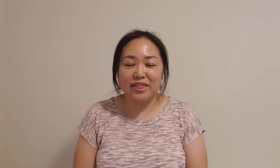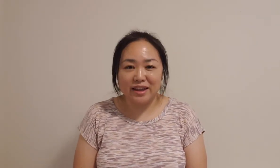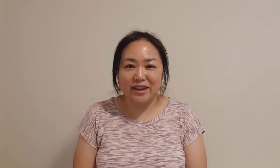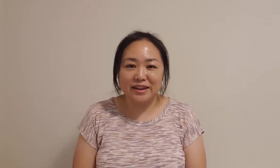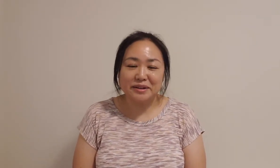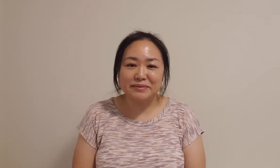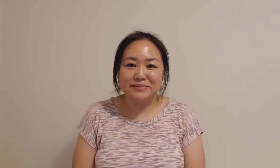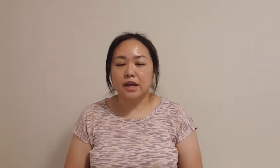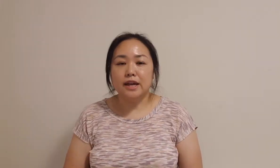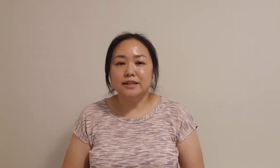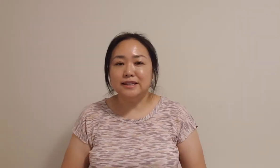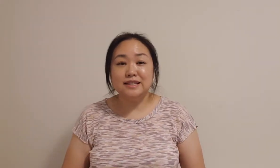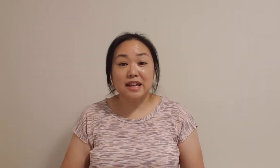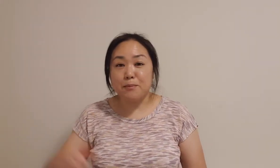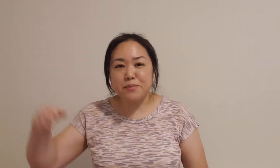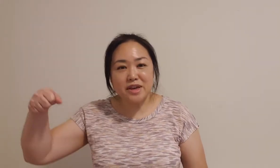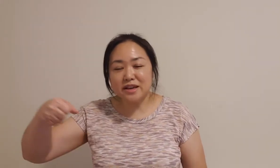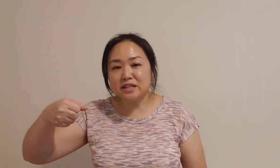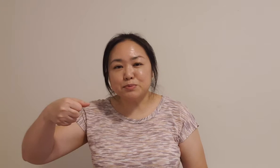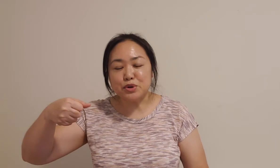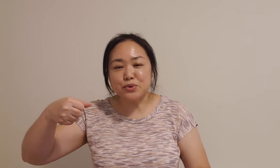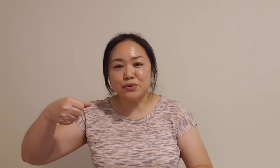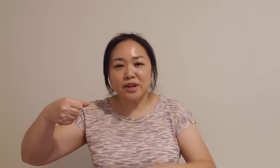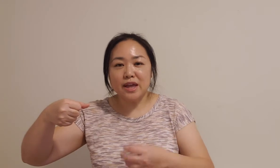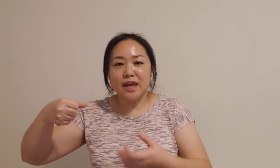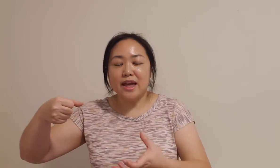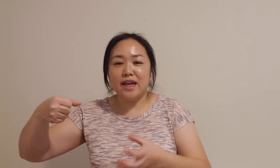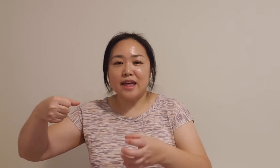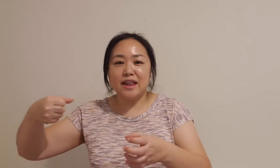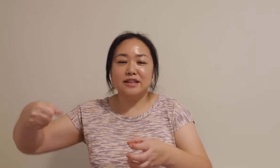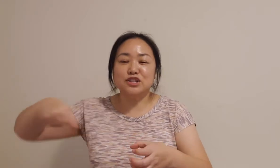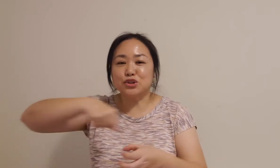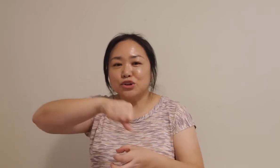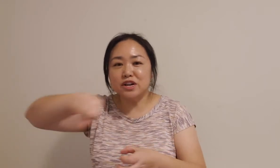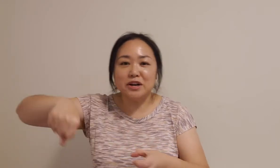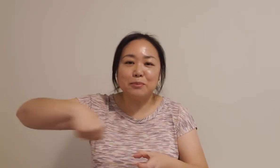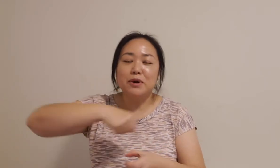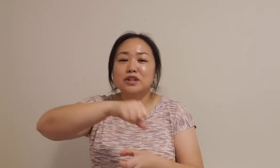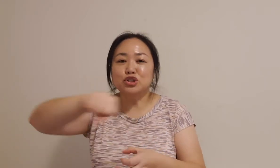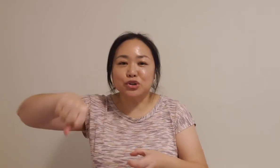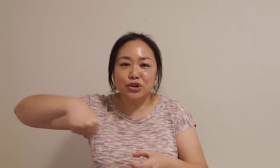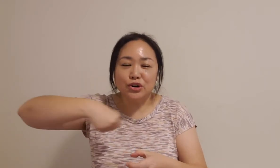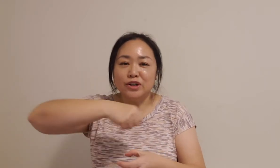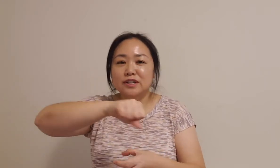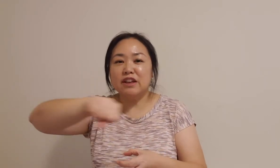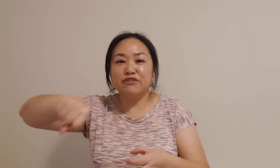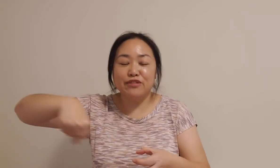anything. Did he take a big spoon and stir up dirt and